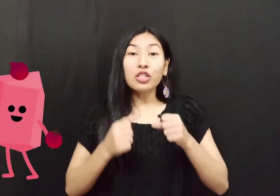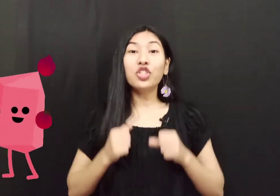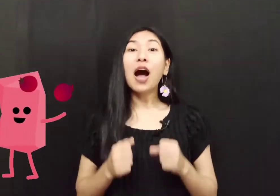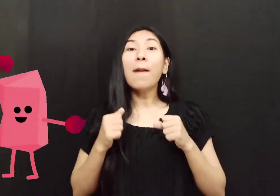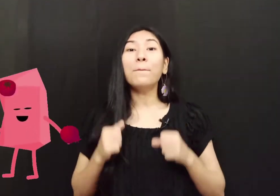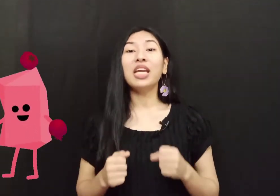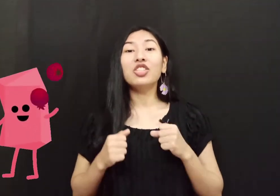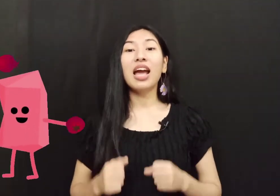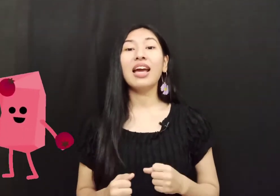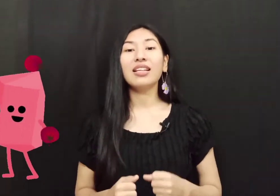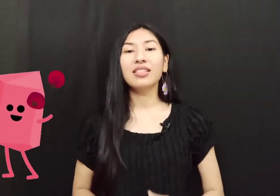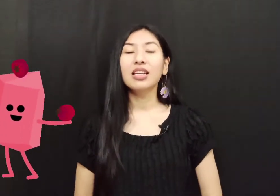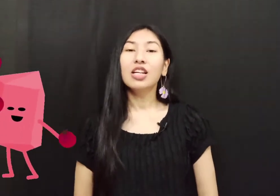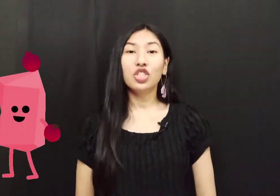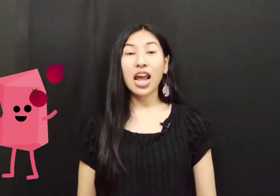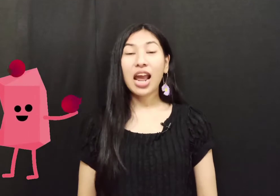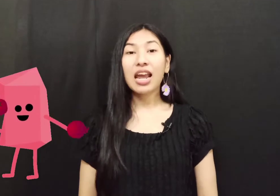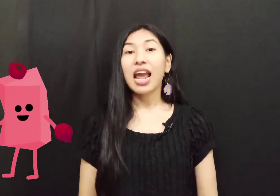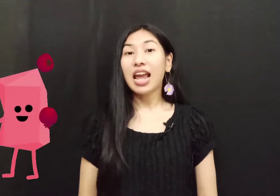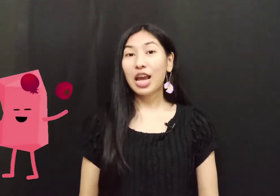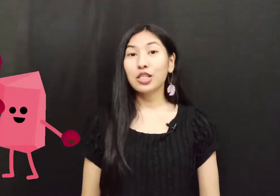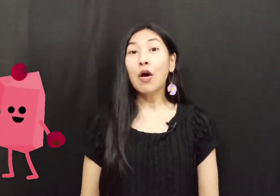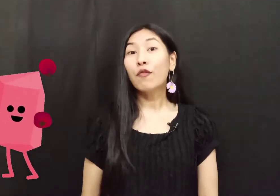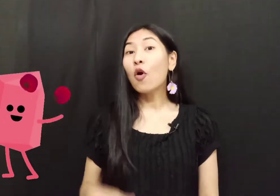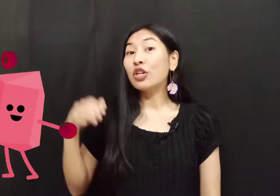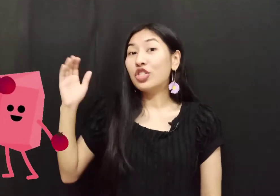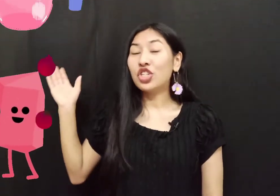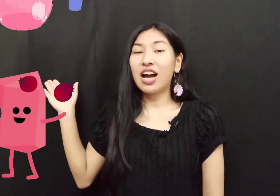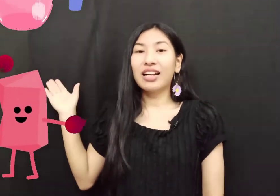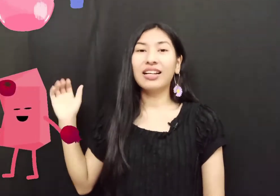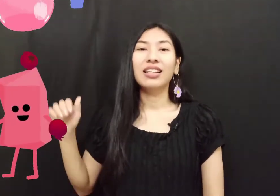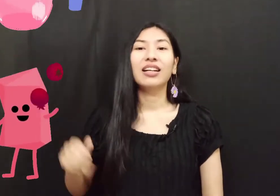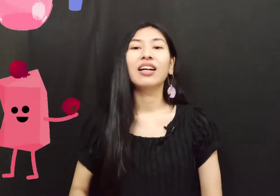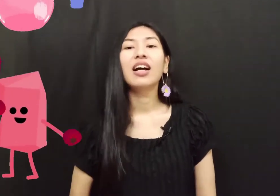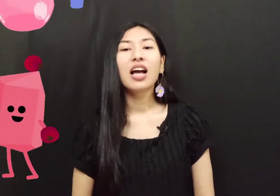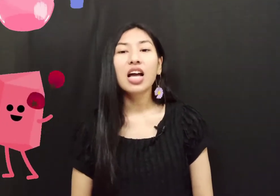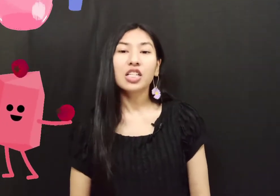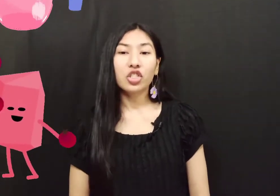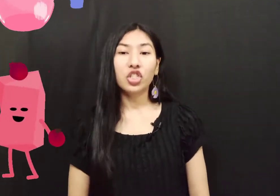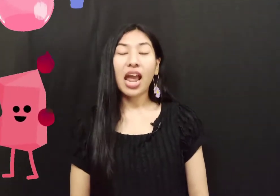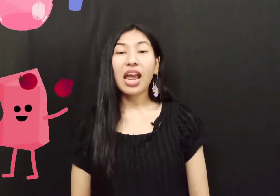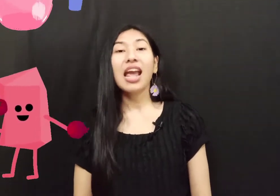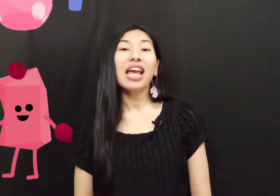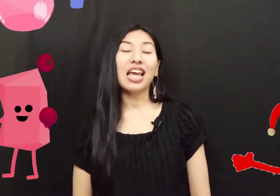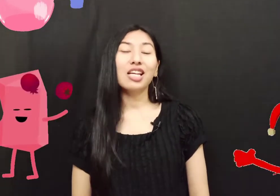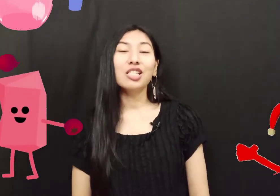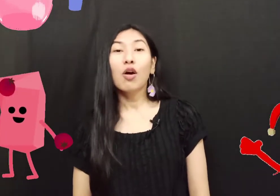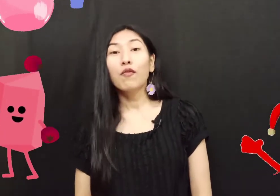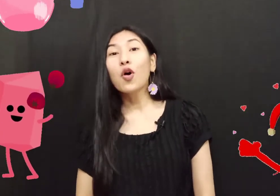for jumping jacks. J is for jug. J is